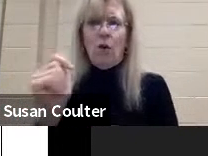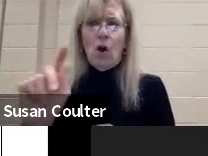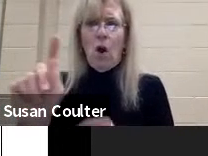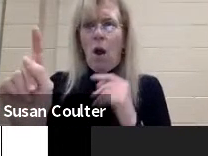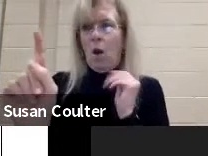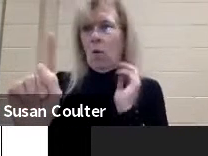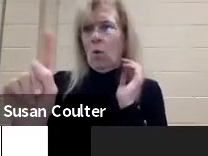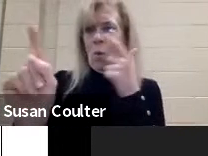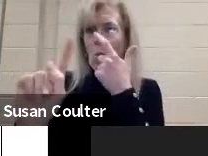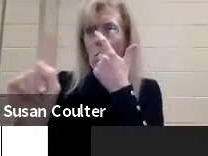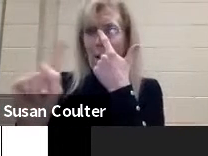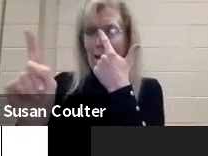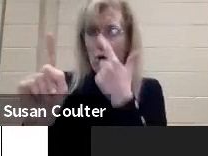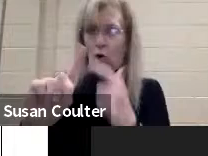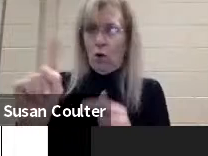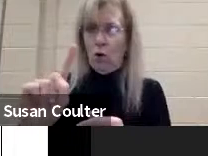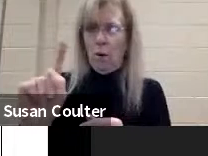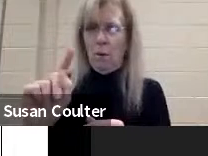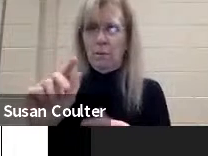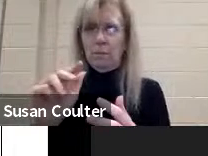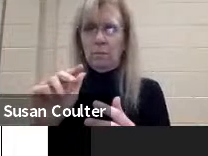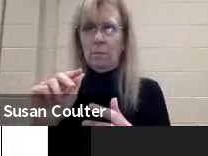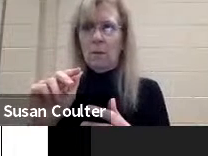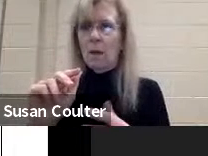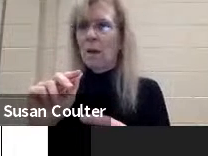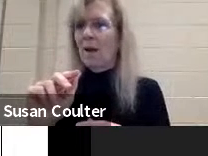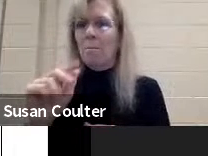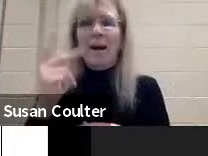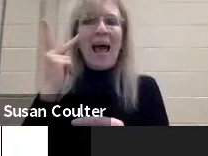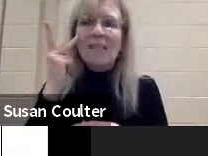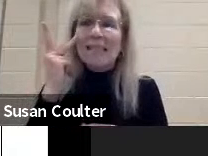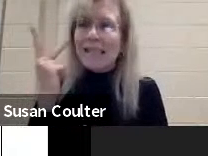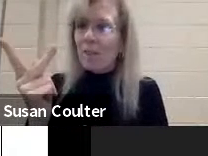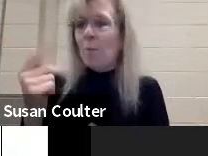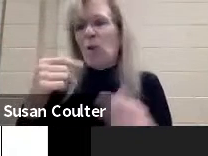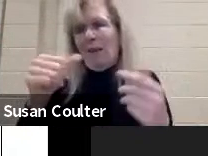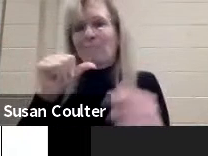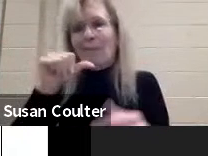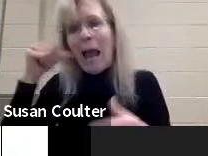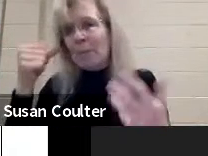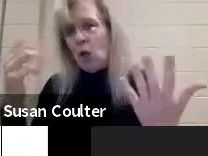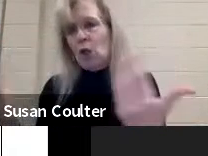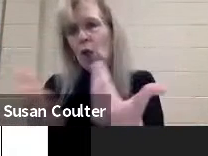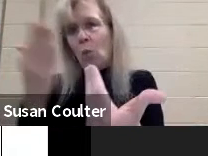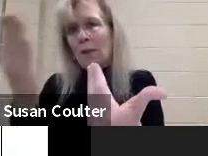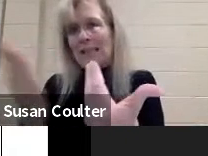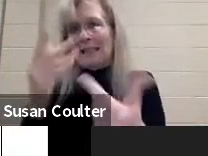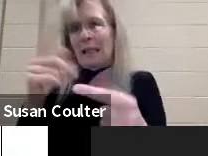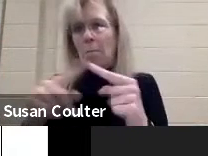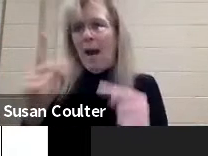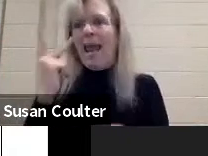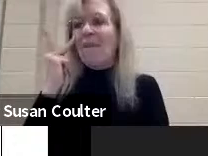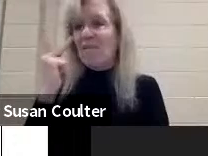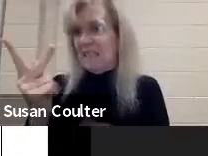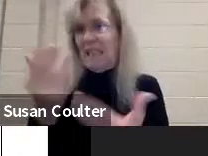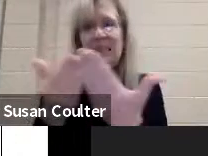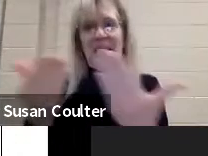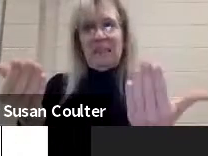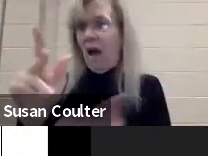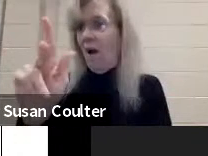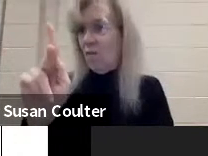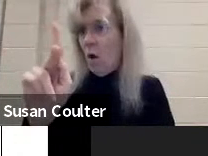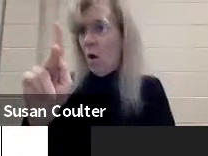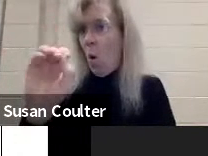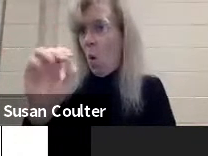I forgot where, but I've seen that. Amazon's always easy, but I've